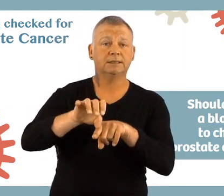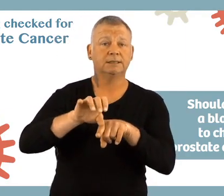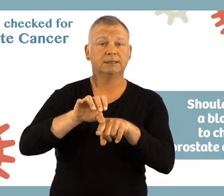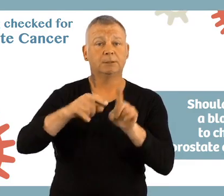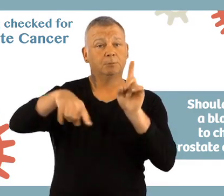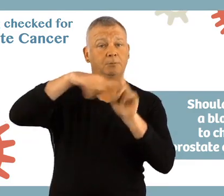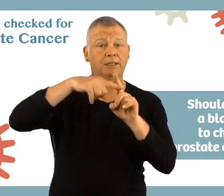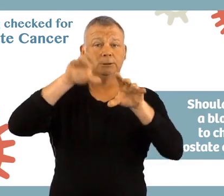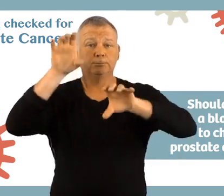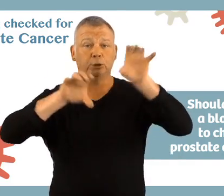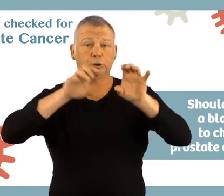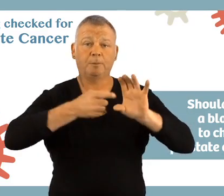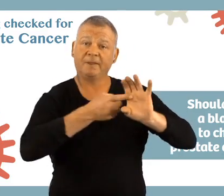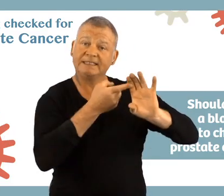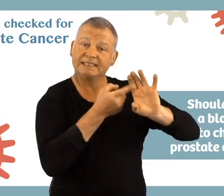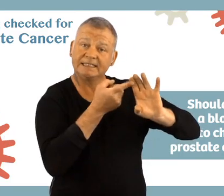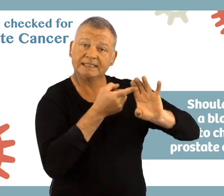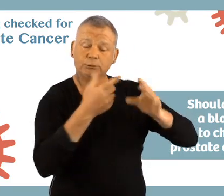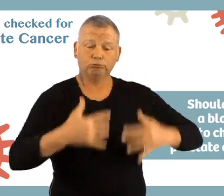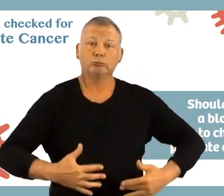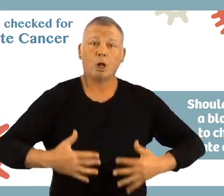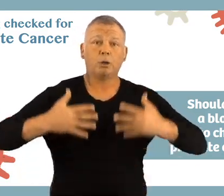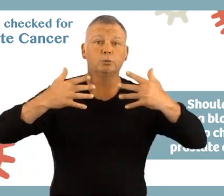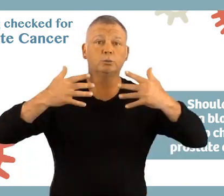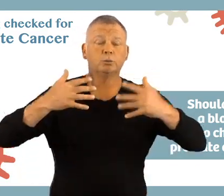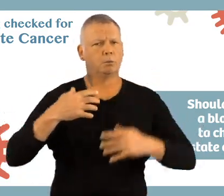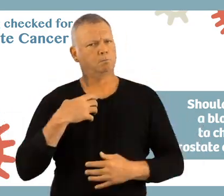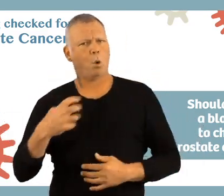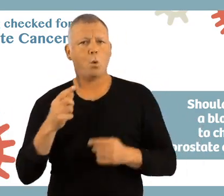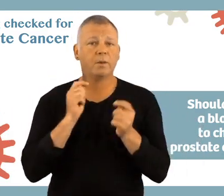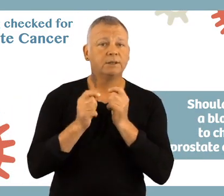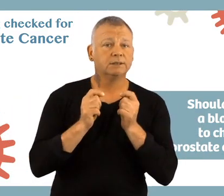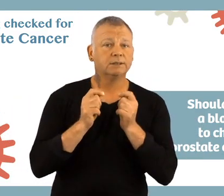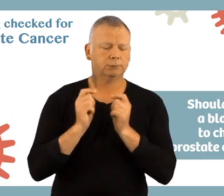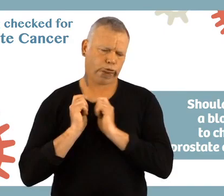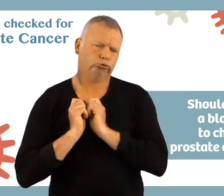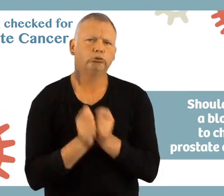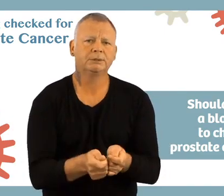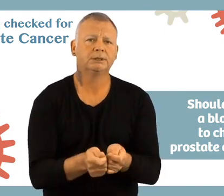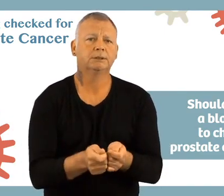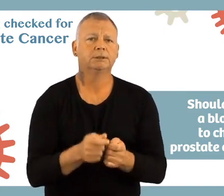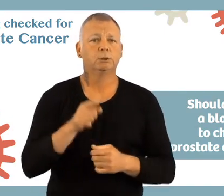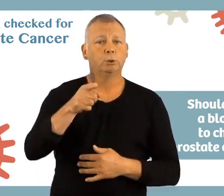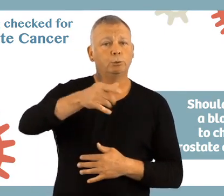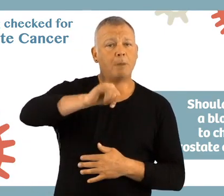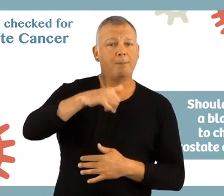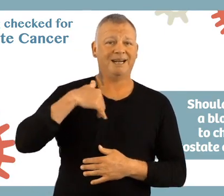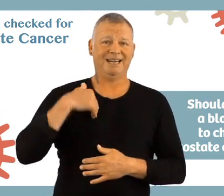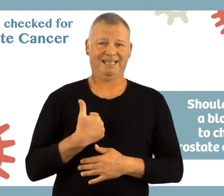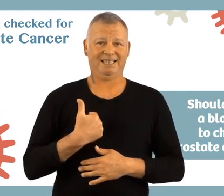Depending on your PSA and DRE results, you may need to make decisions about more tests and possibly